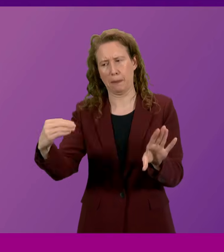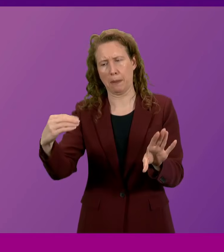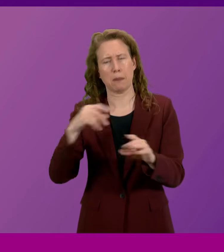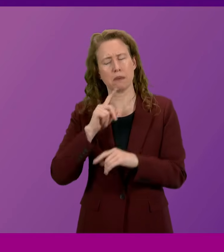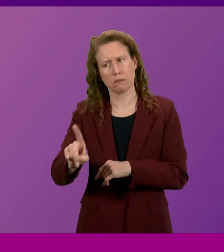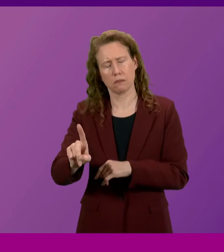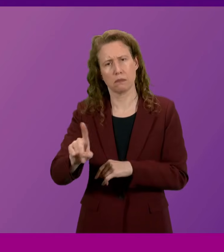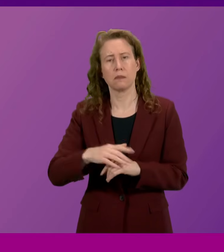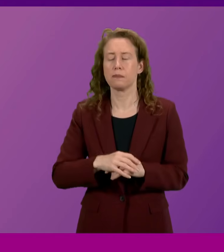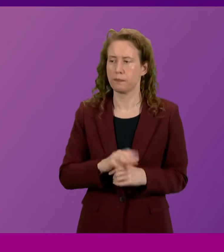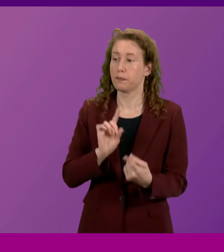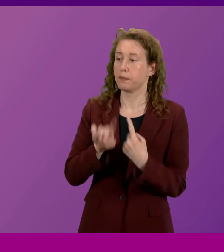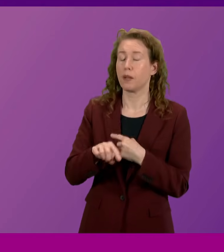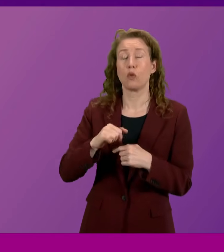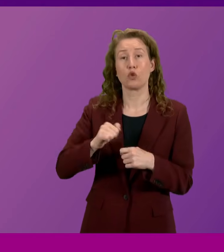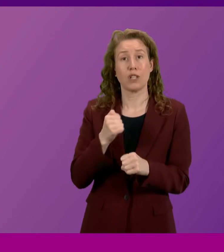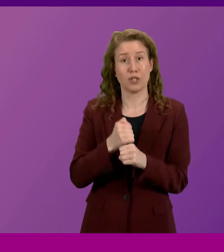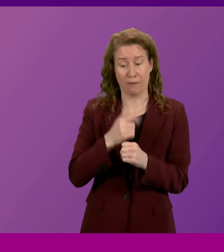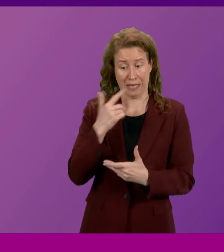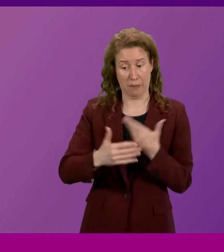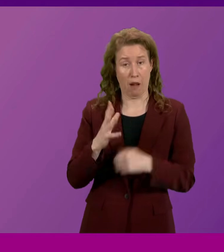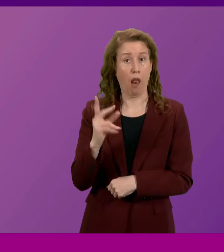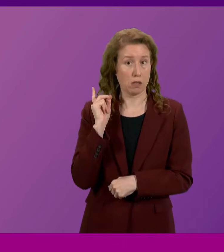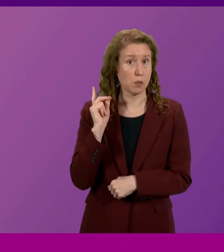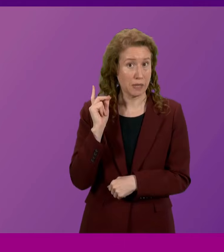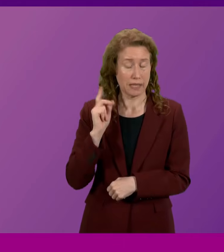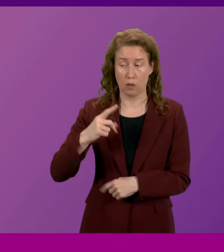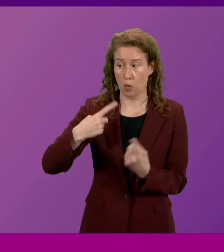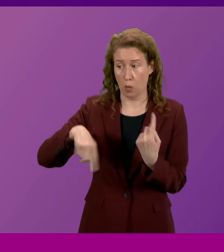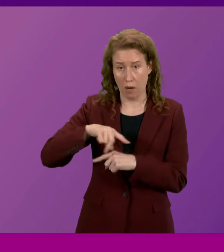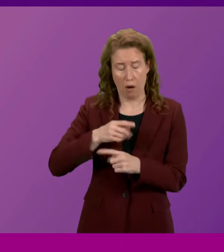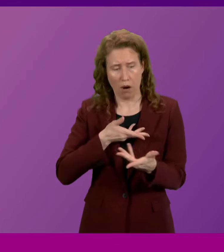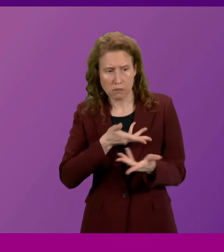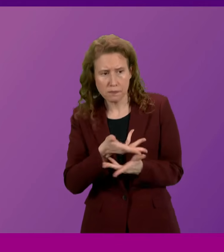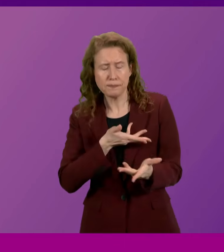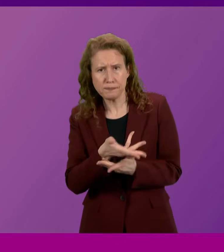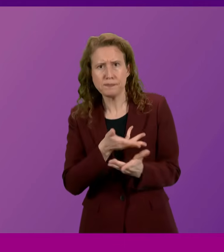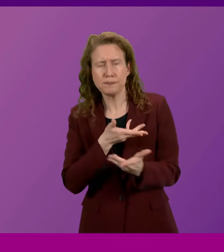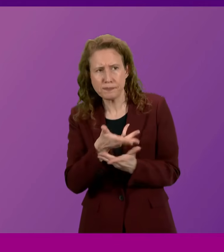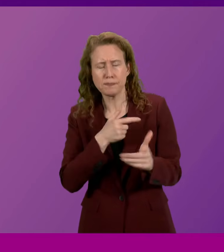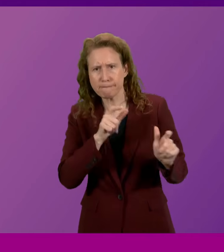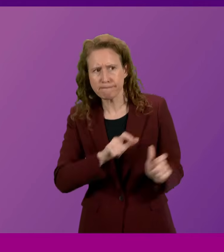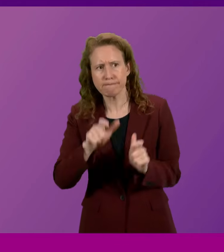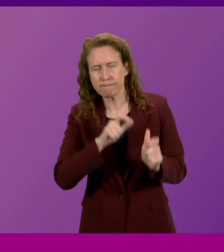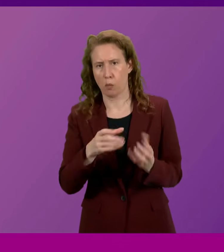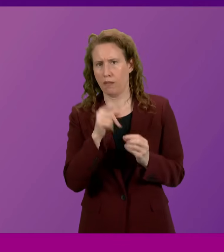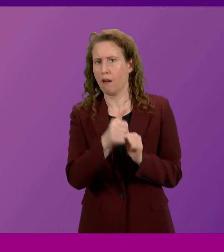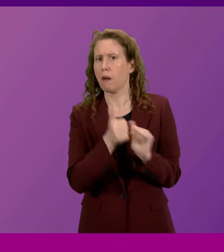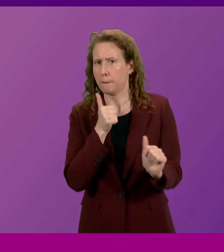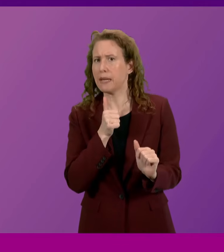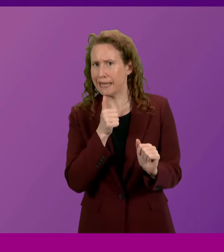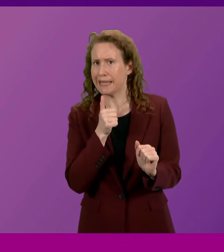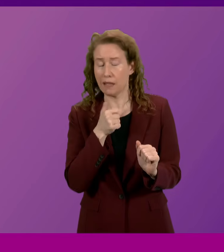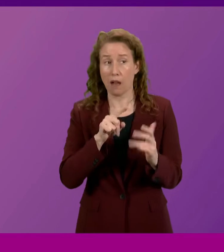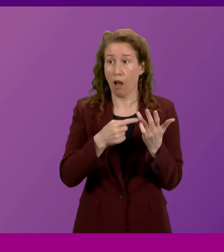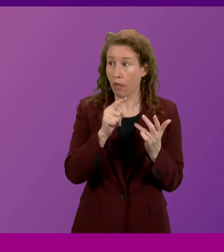The Scottish Government, as I explained to Parliament last week, is engaged in a sustained dialogue with the company, with